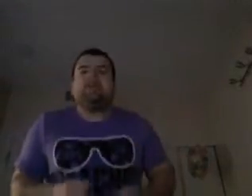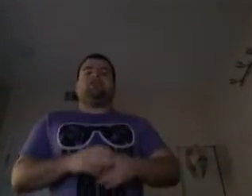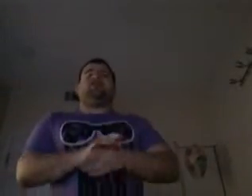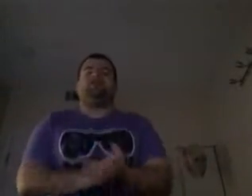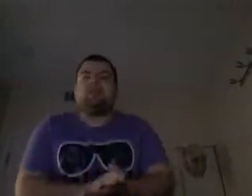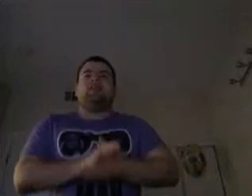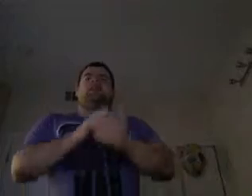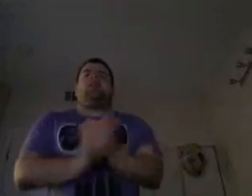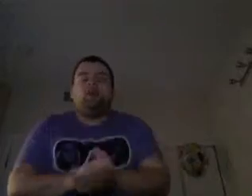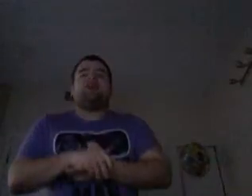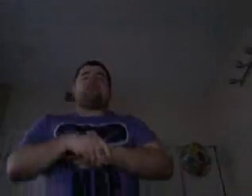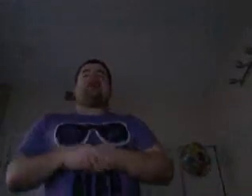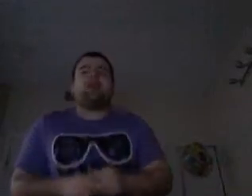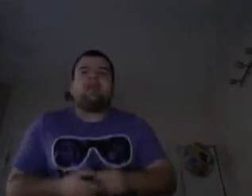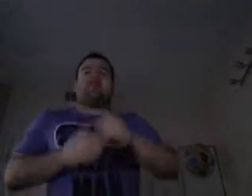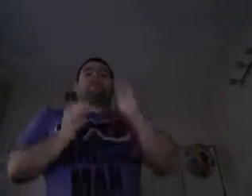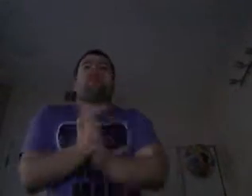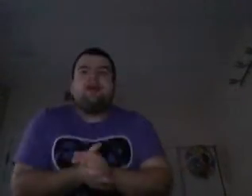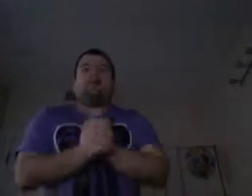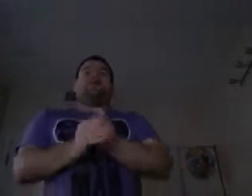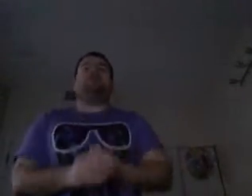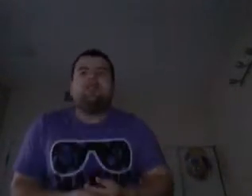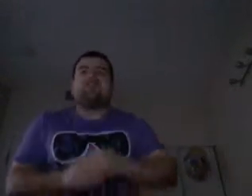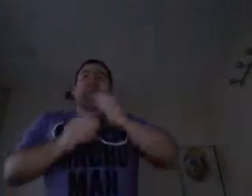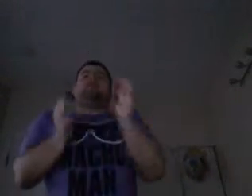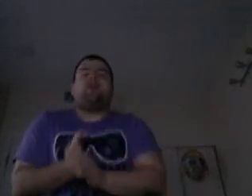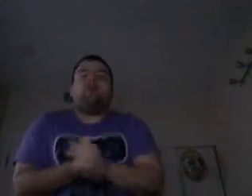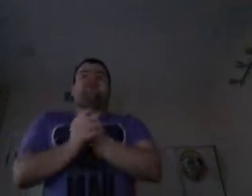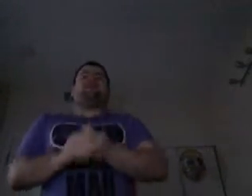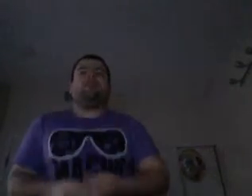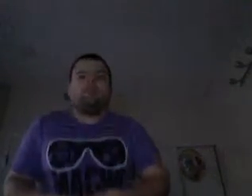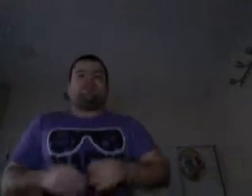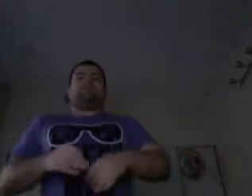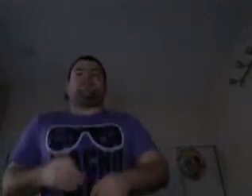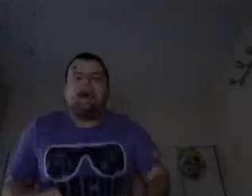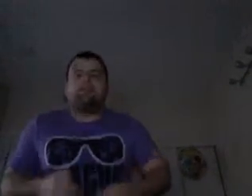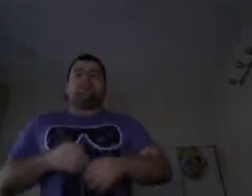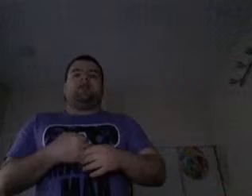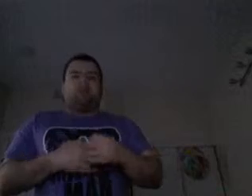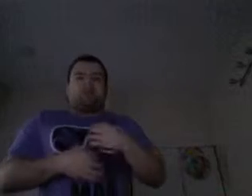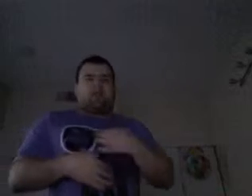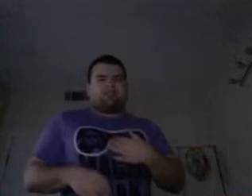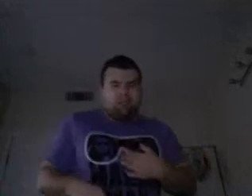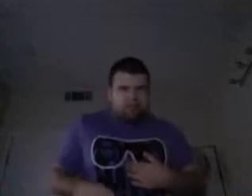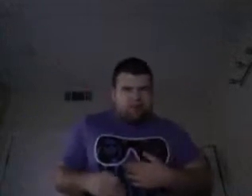take degrees. All you doctors hear my guilty. All the doctors I'm